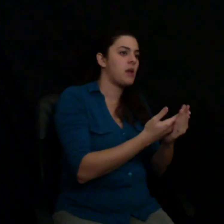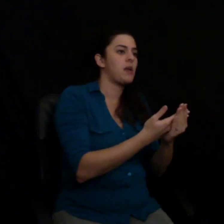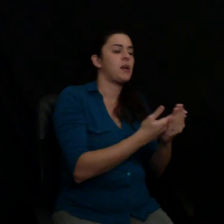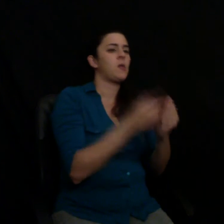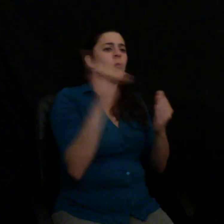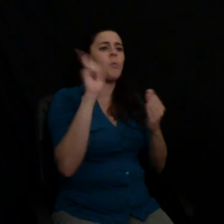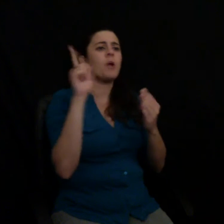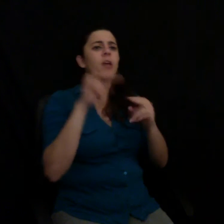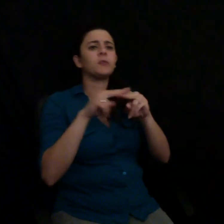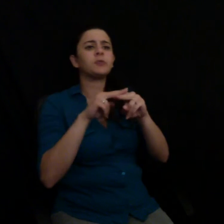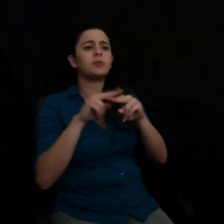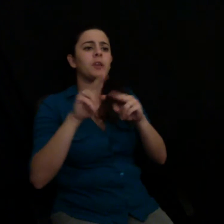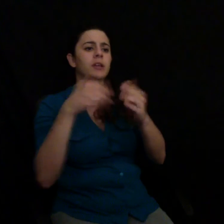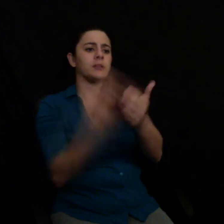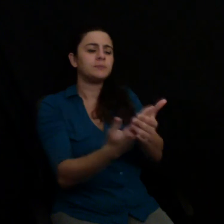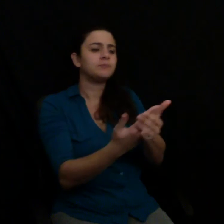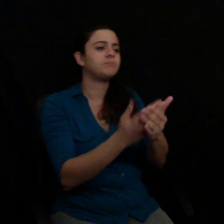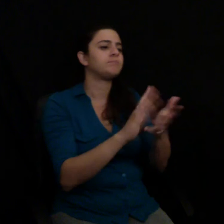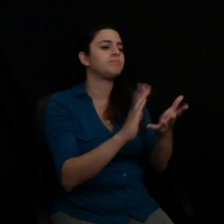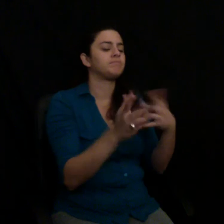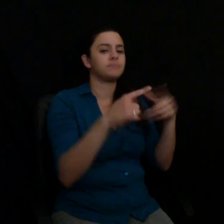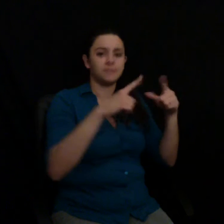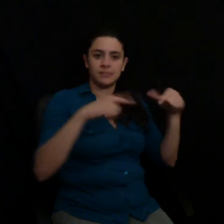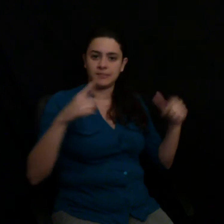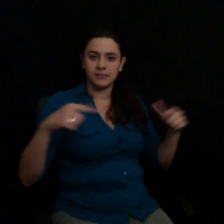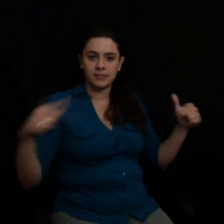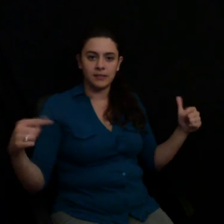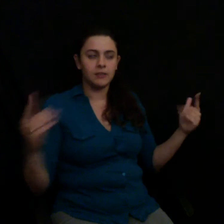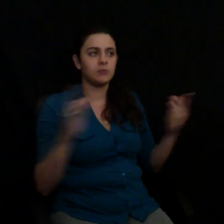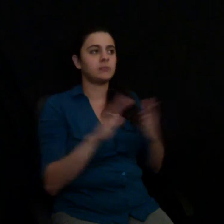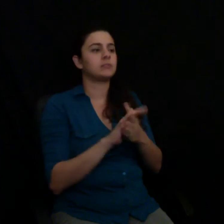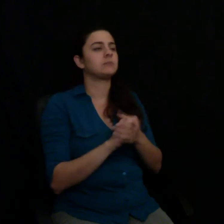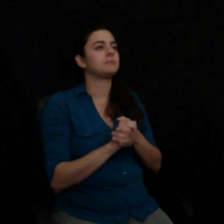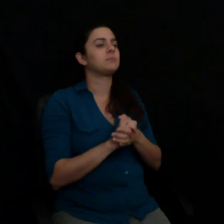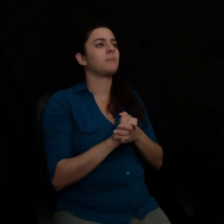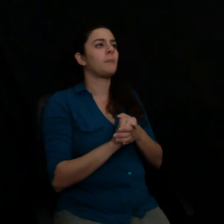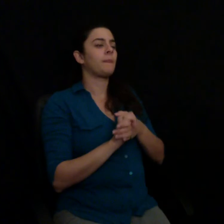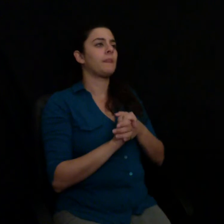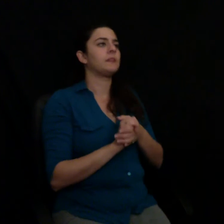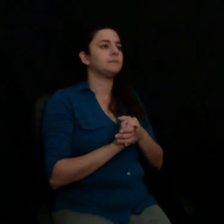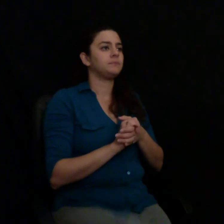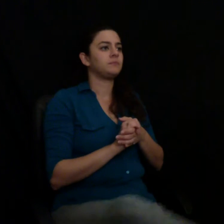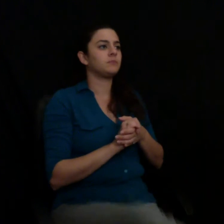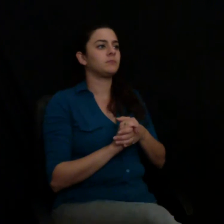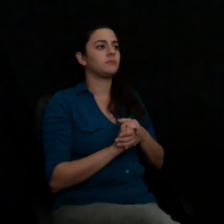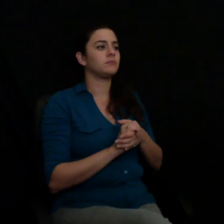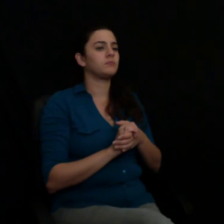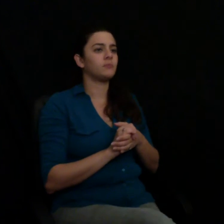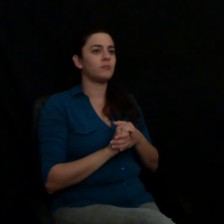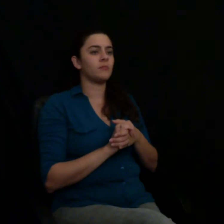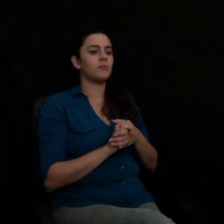the bull has been reported to me, I can know ahead of time, and so I just jump off the train before the bull can even get to